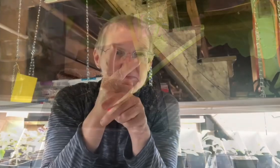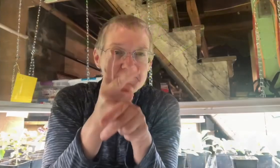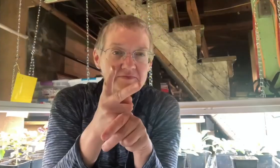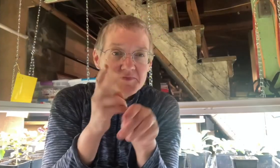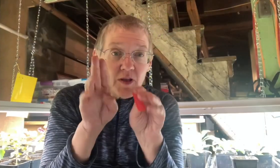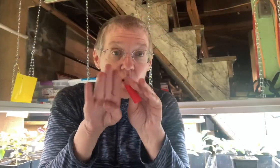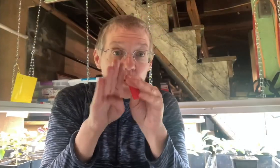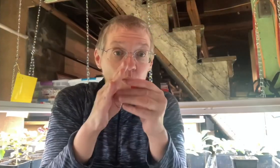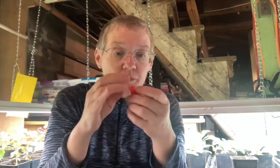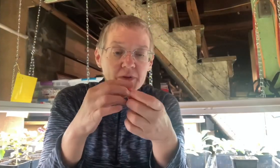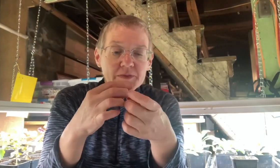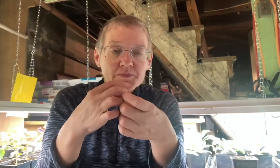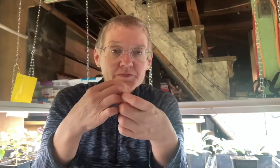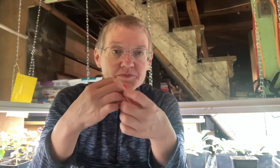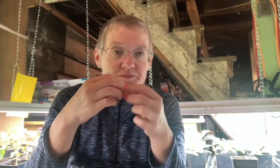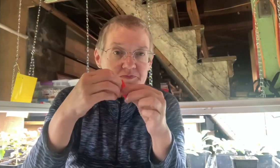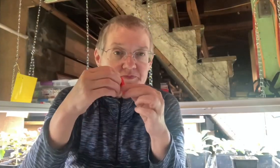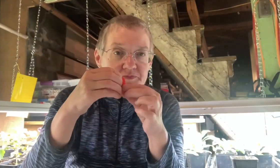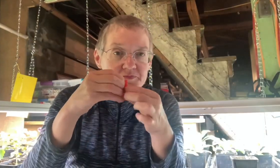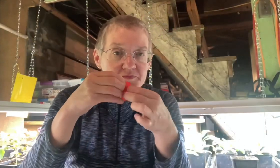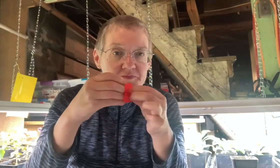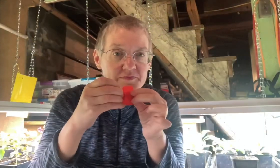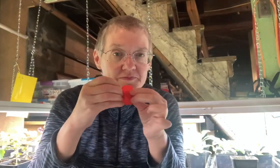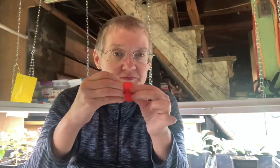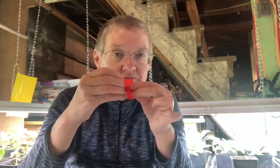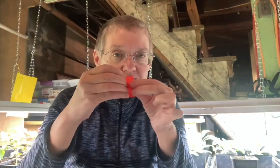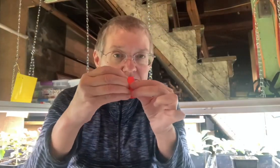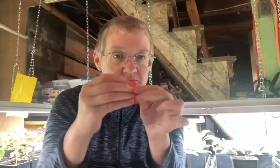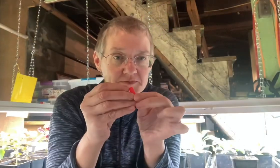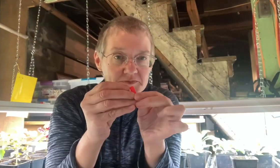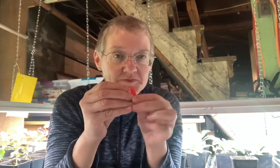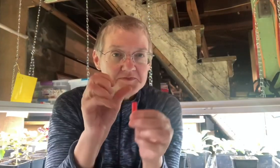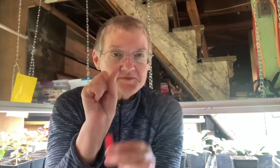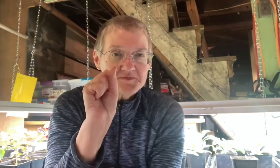And carefully wrap it around the stem.